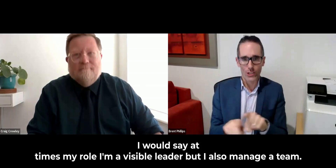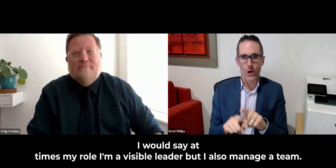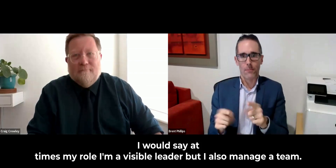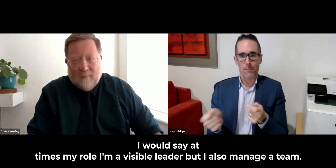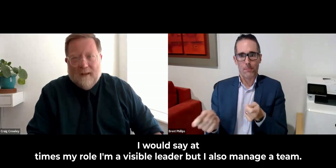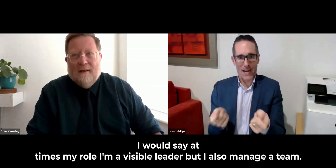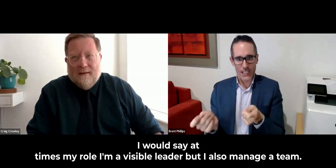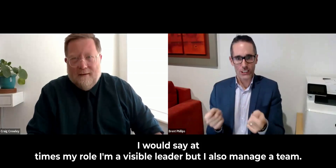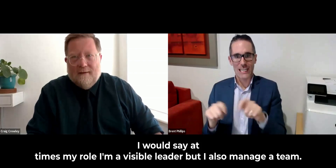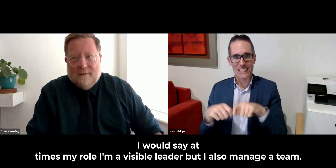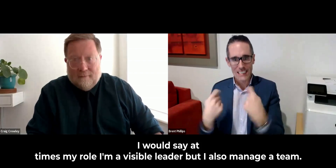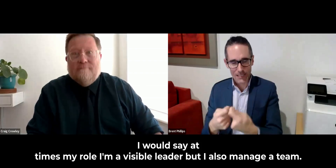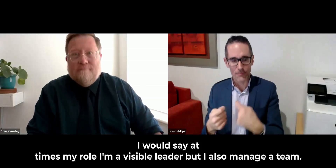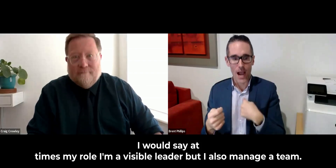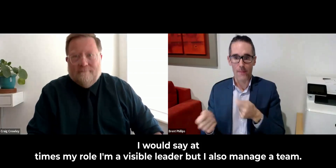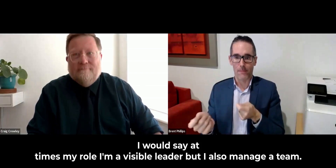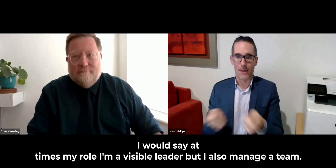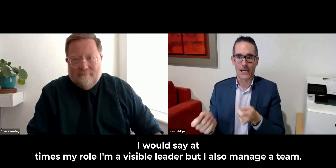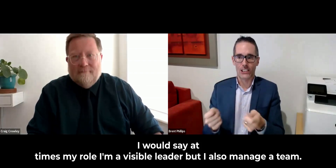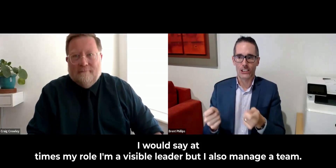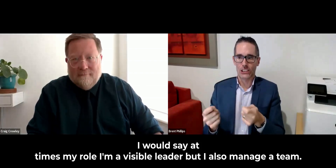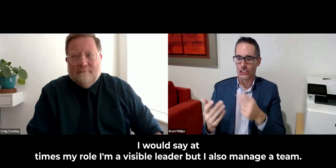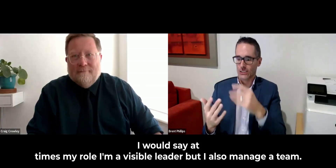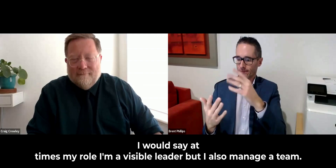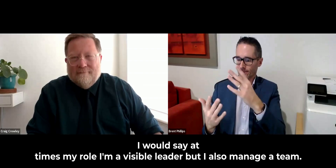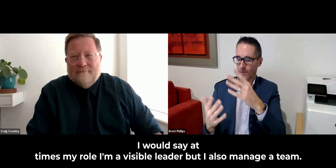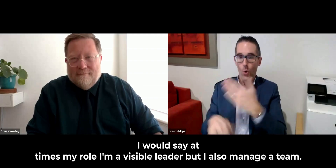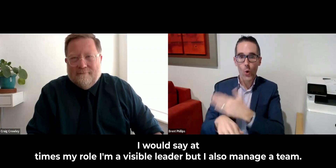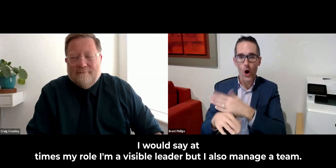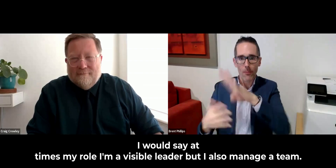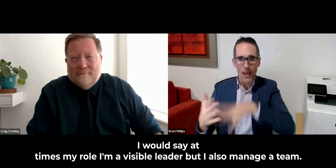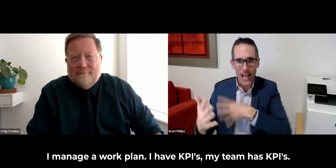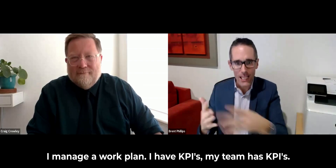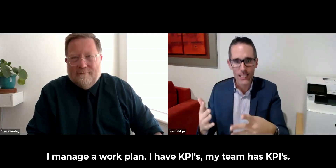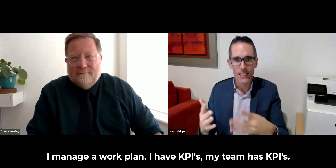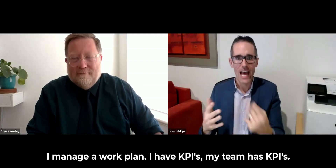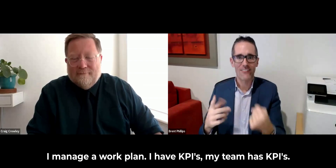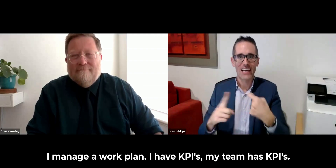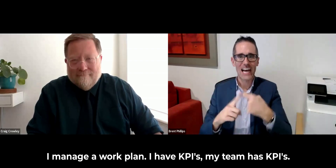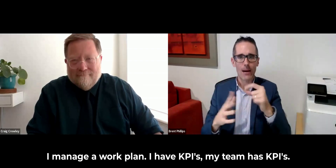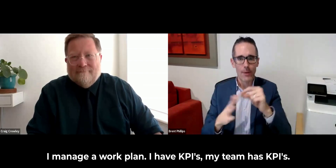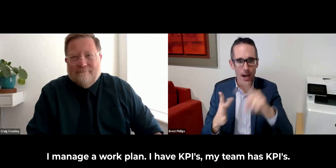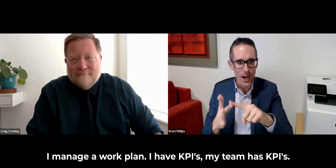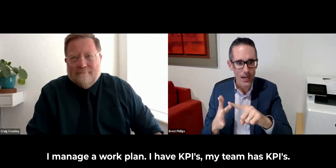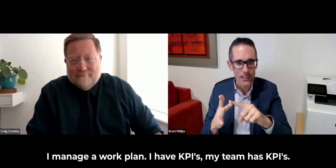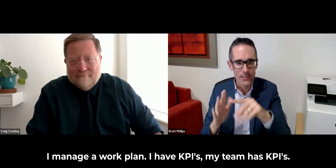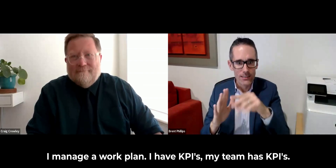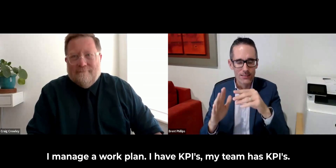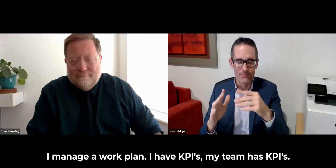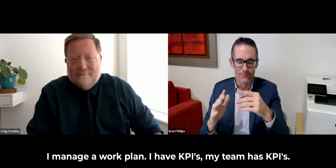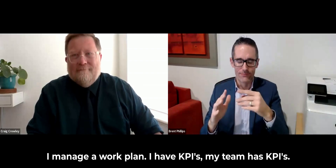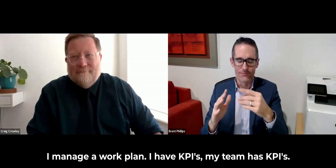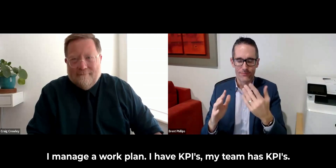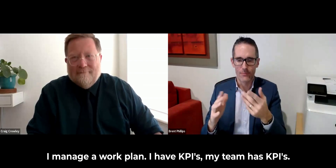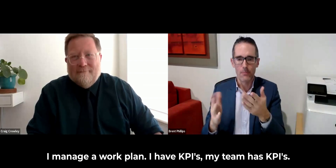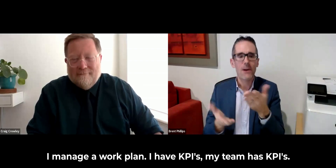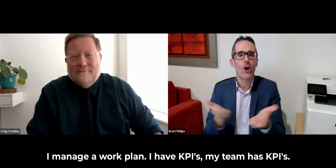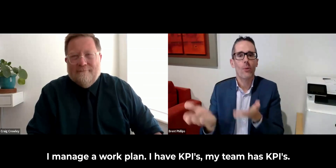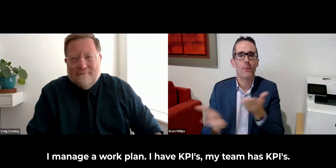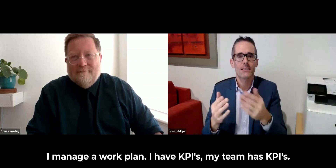I'm a visible leader, but I also manage a team. I manage a work plan. I have KPIs.